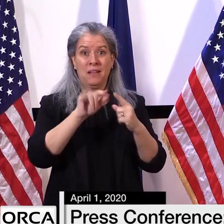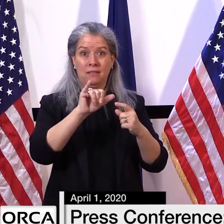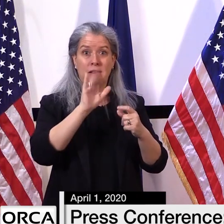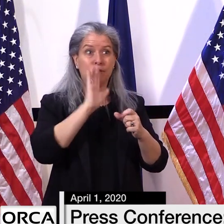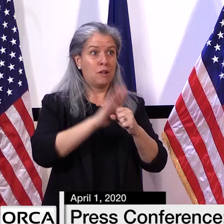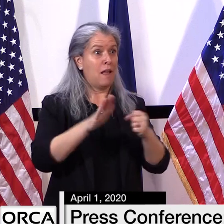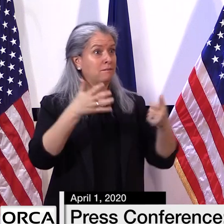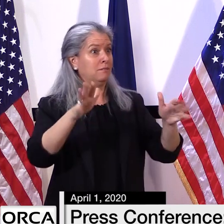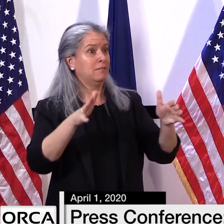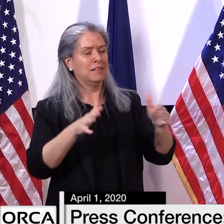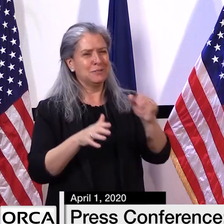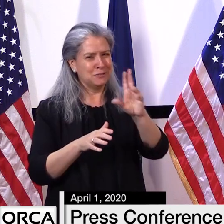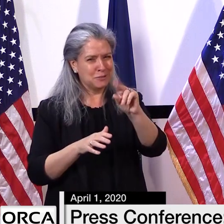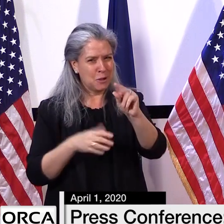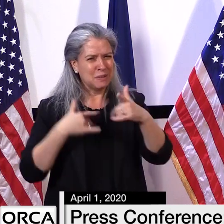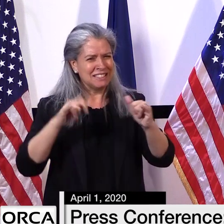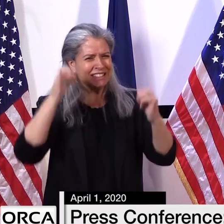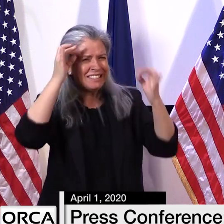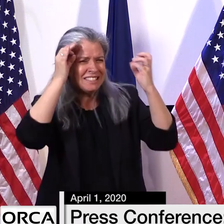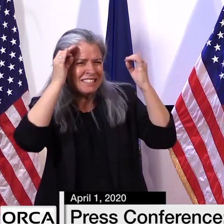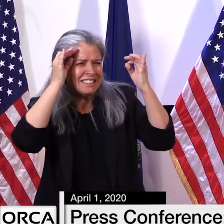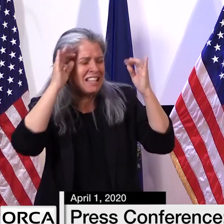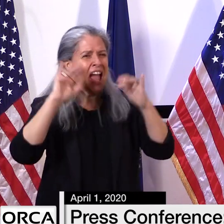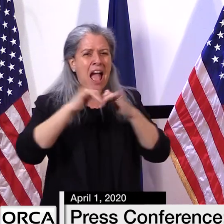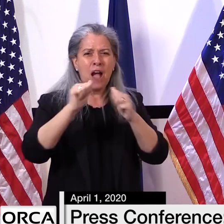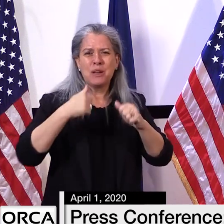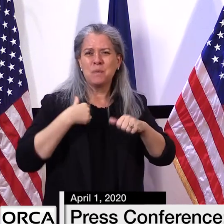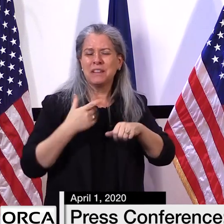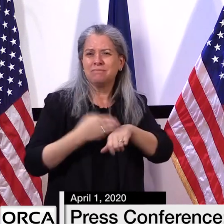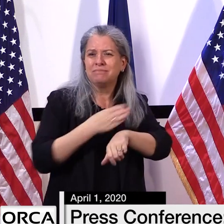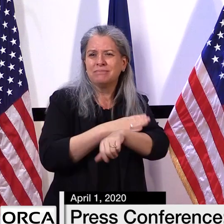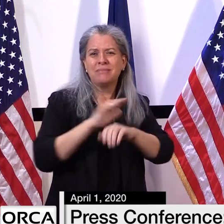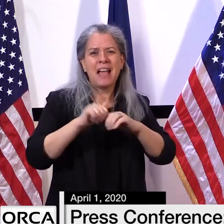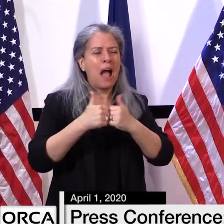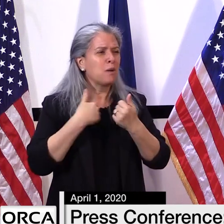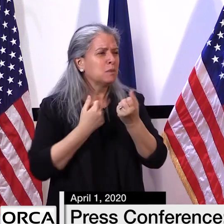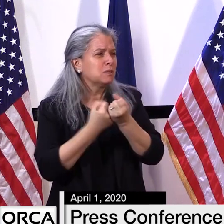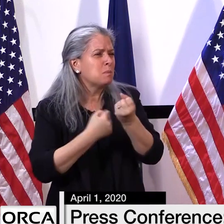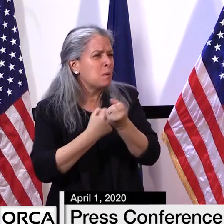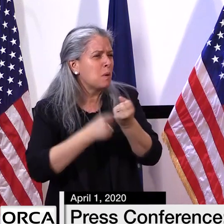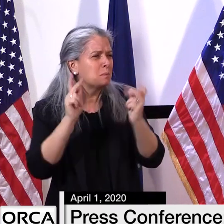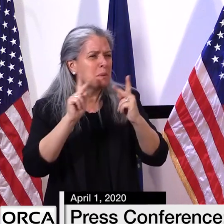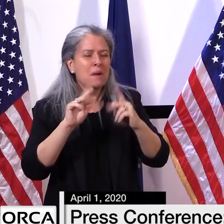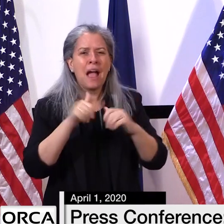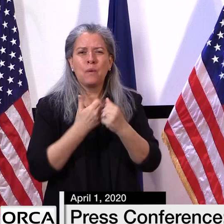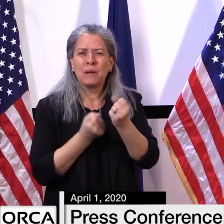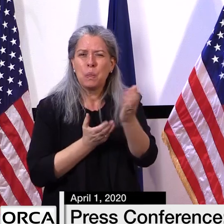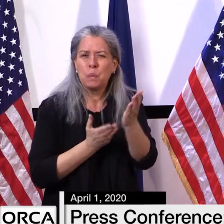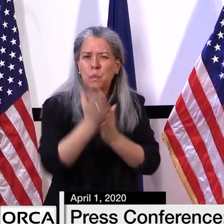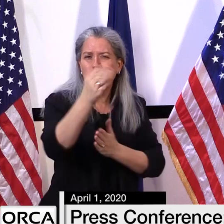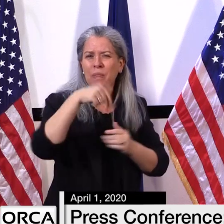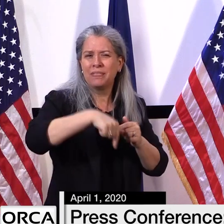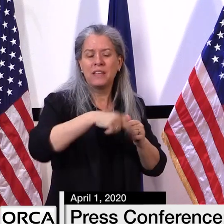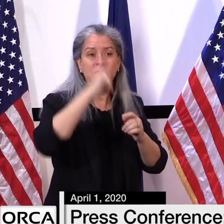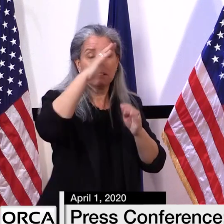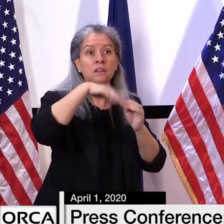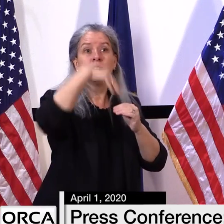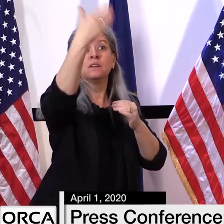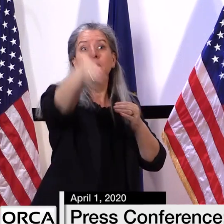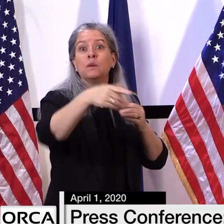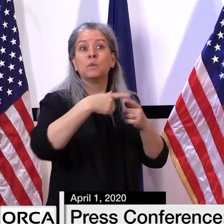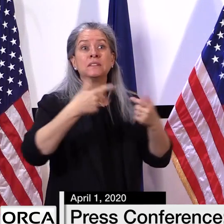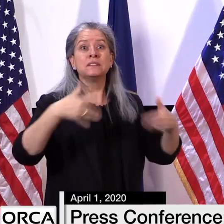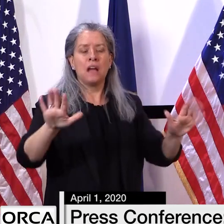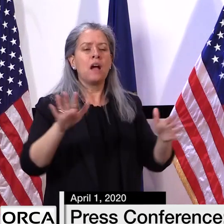off the table if it helps Vermonters and our businesses weather this storm as best we can and move forward towards economic